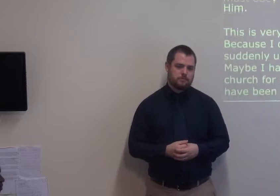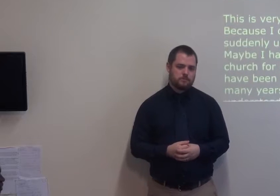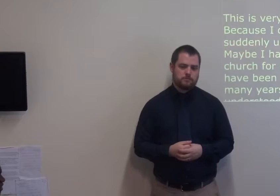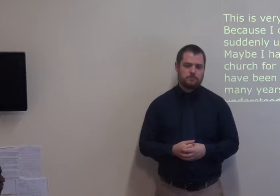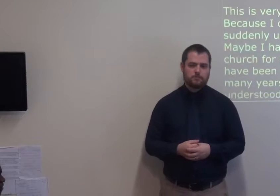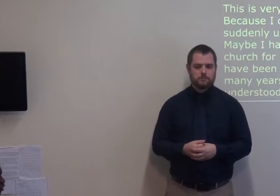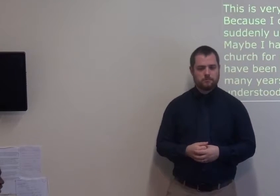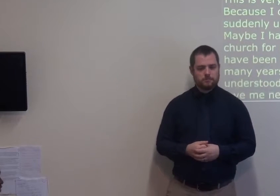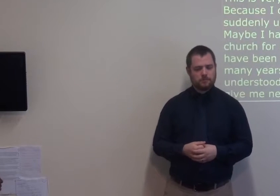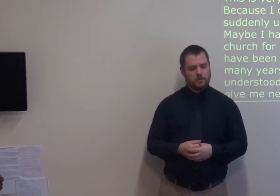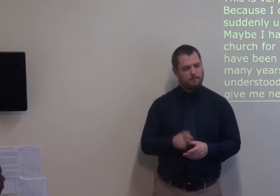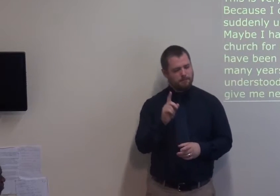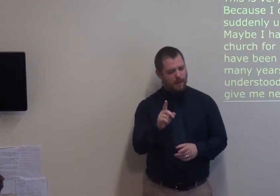This is very strange.